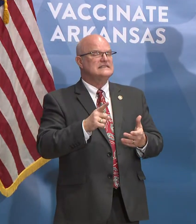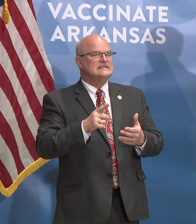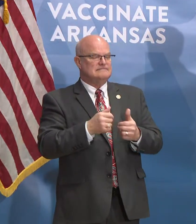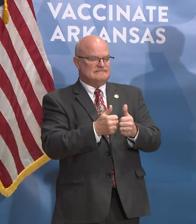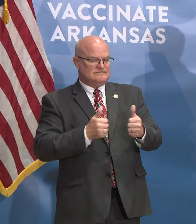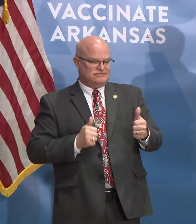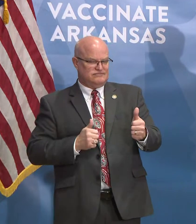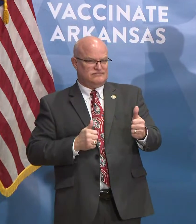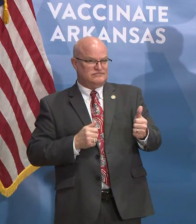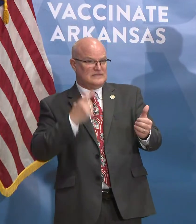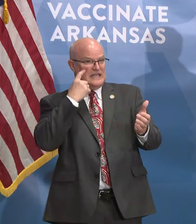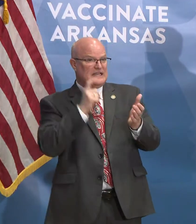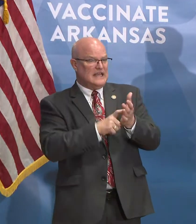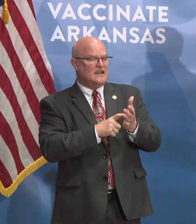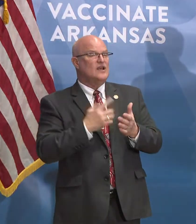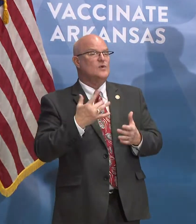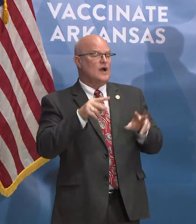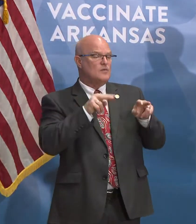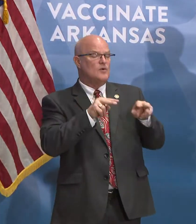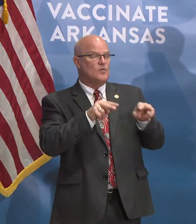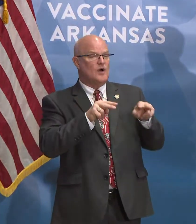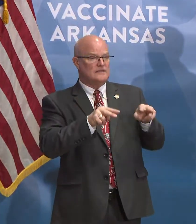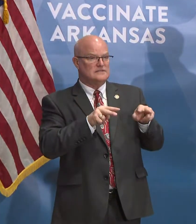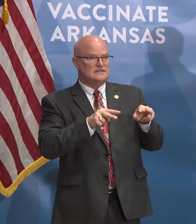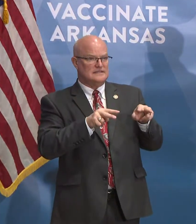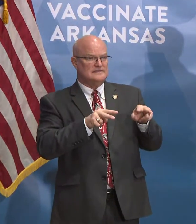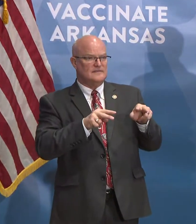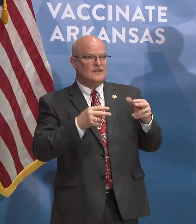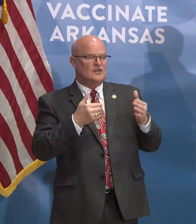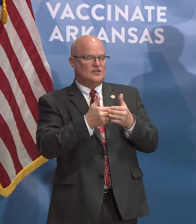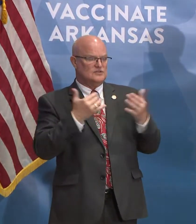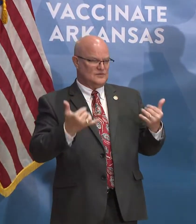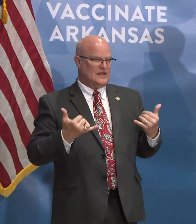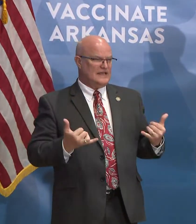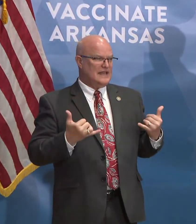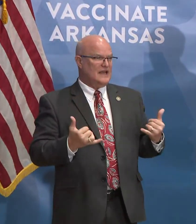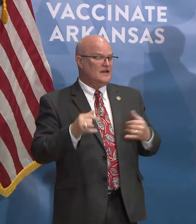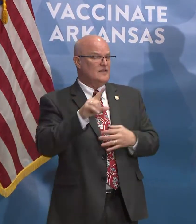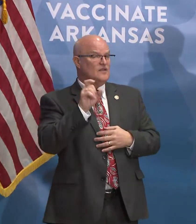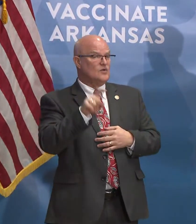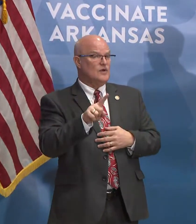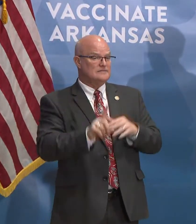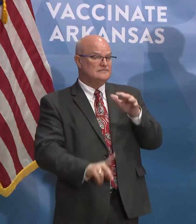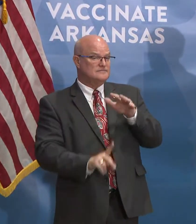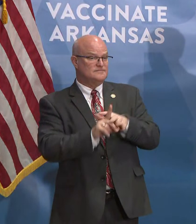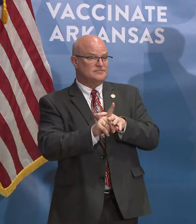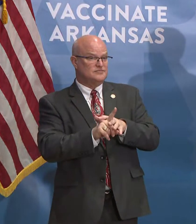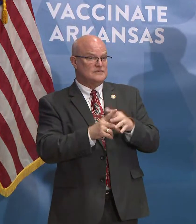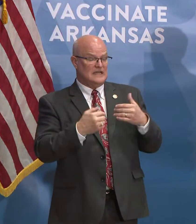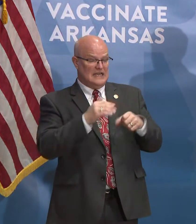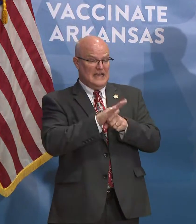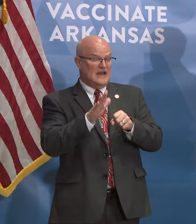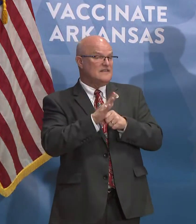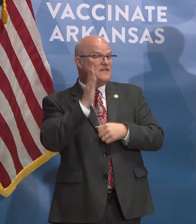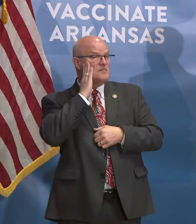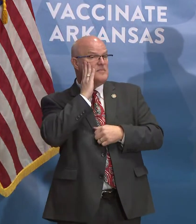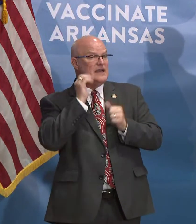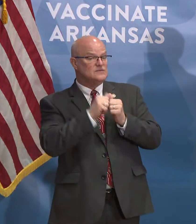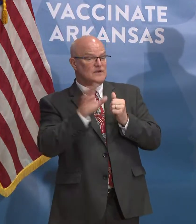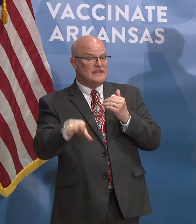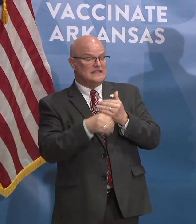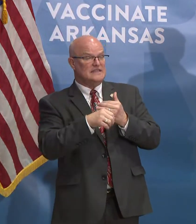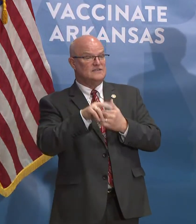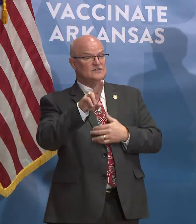indicator. And so that's why we're watching it very, very closely. The question is, do we have enough beds with the addition